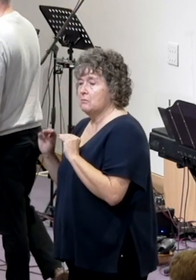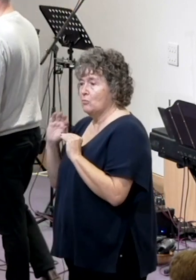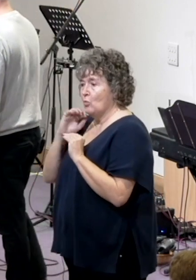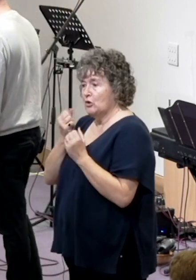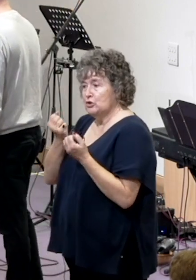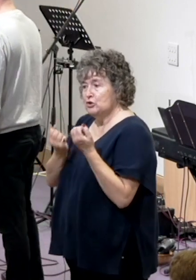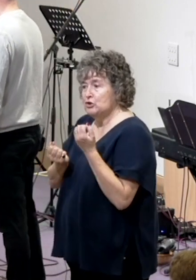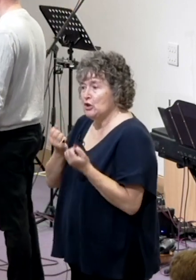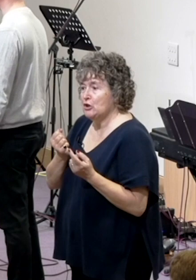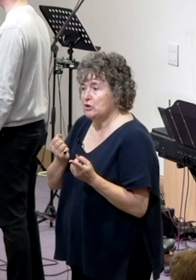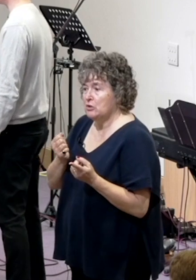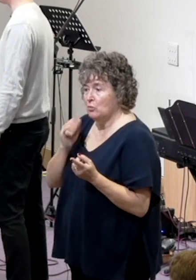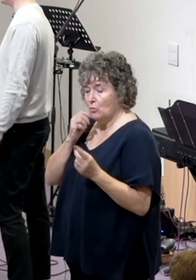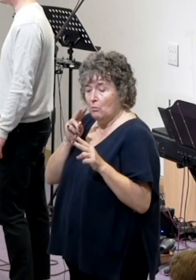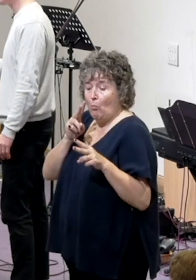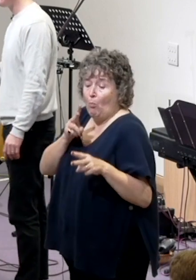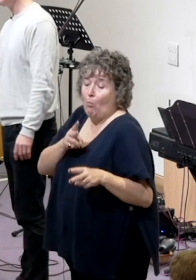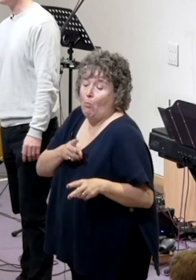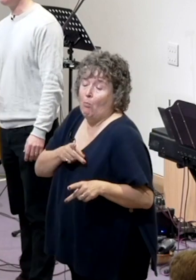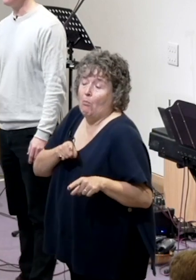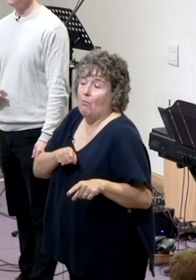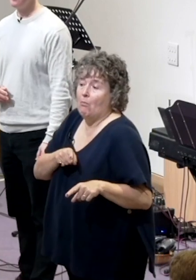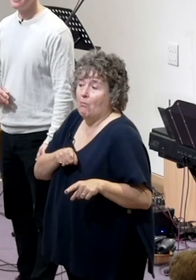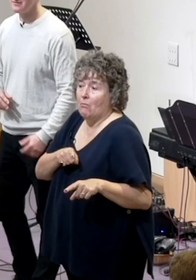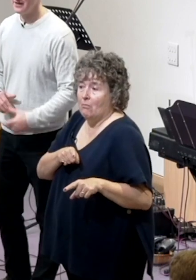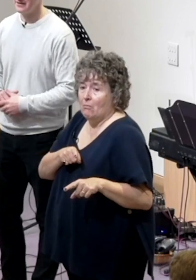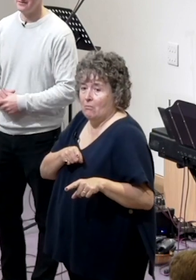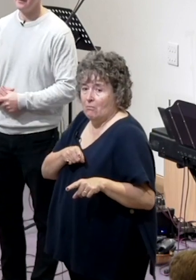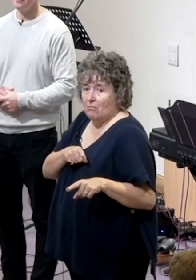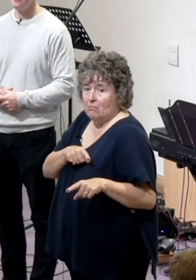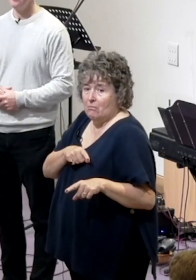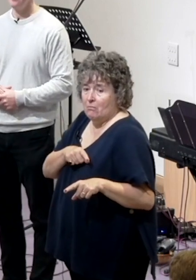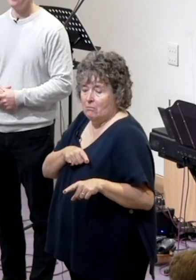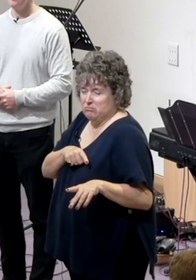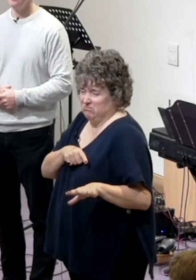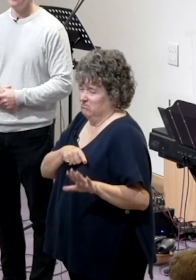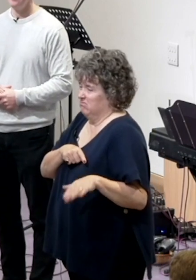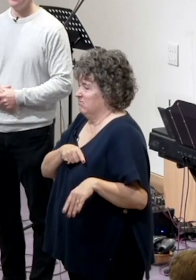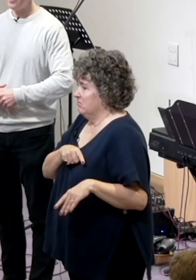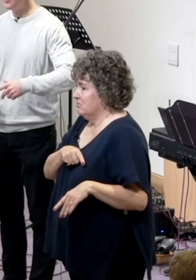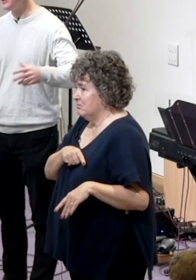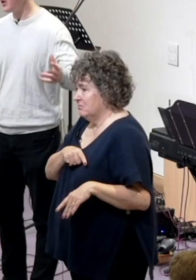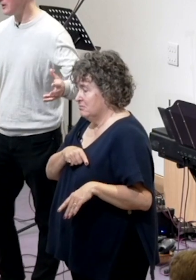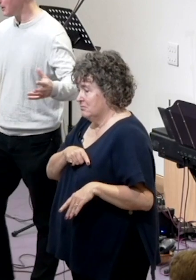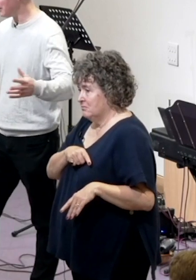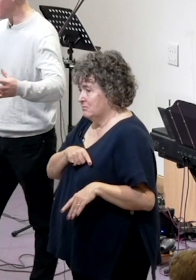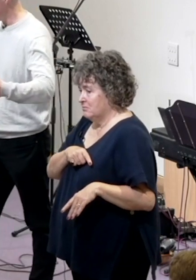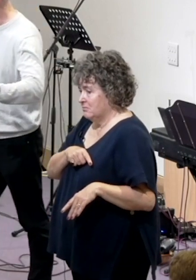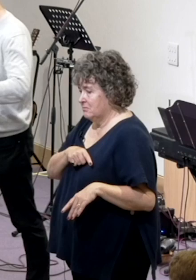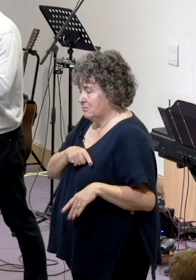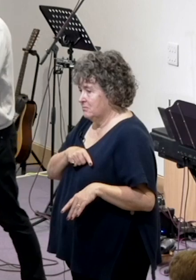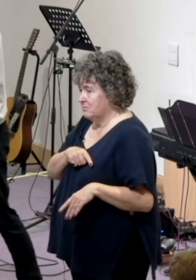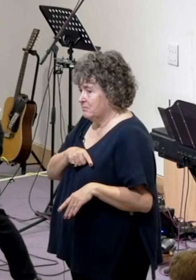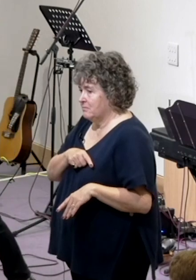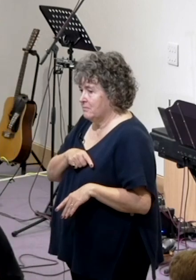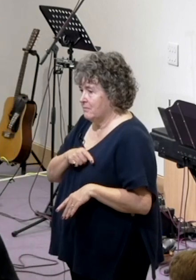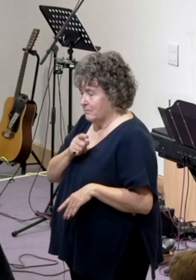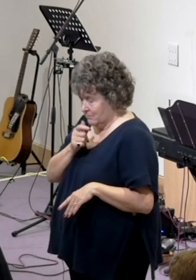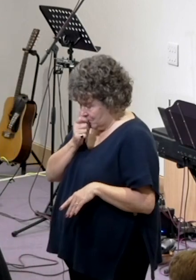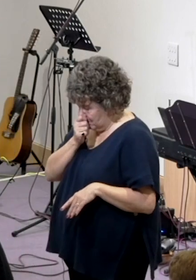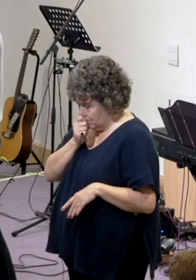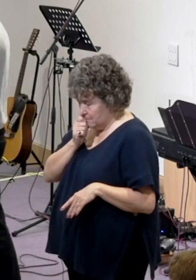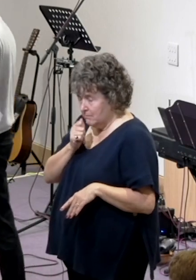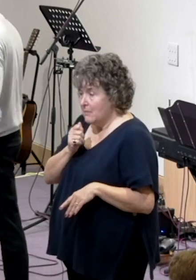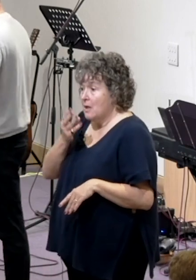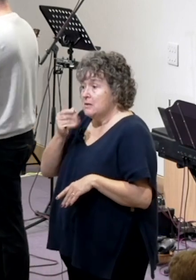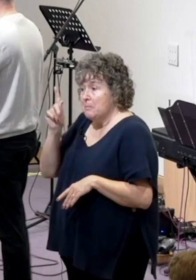they would look down on him, and treat him with disdain. It's highly likely that the respectable people